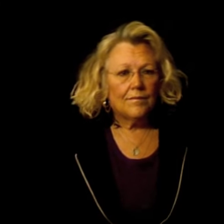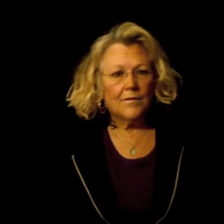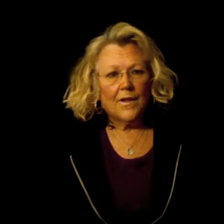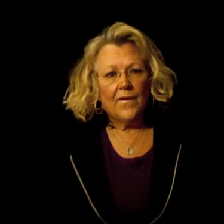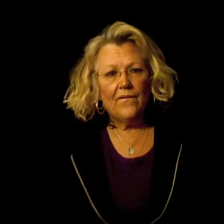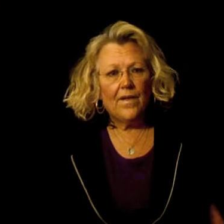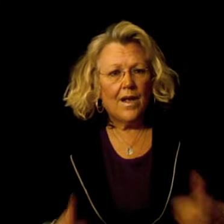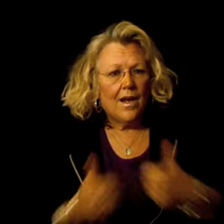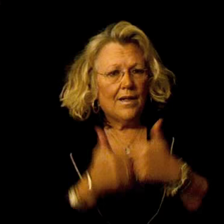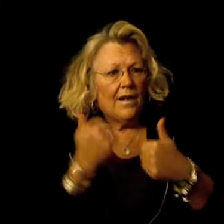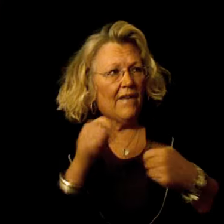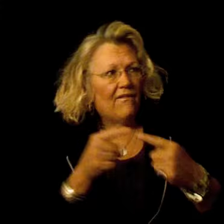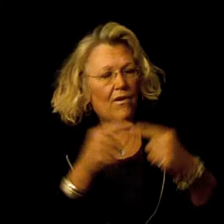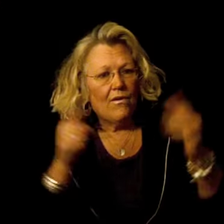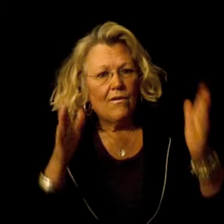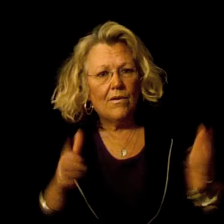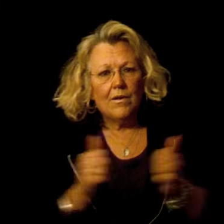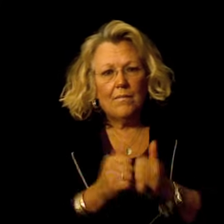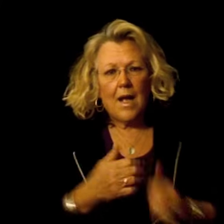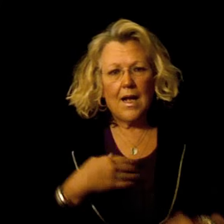Thank you.